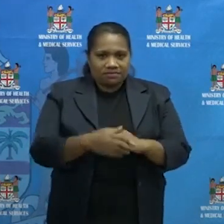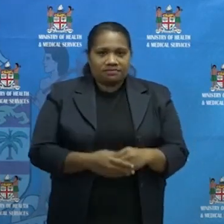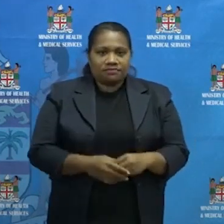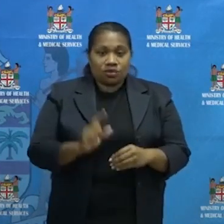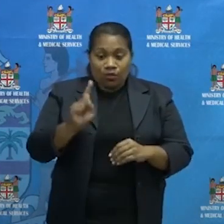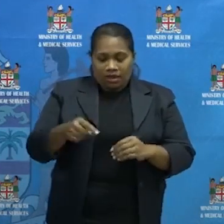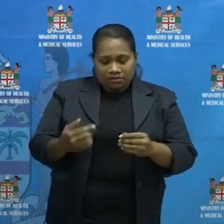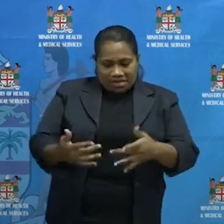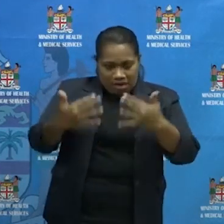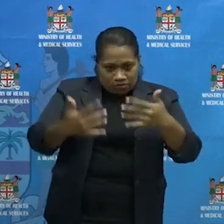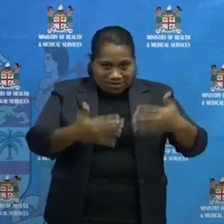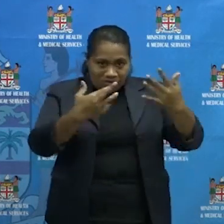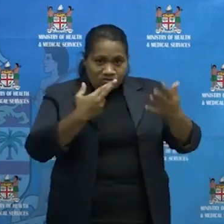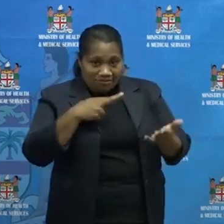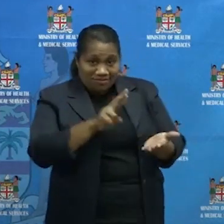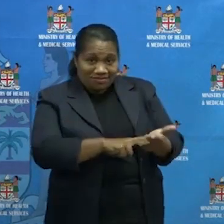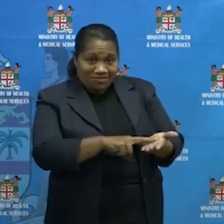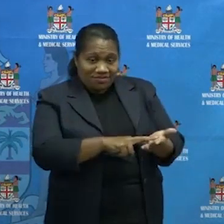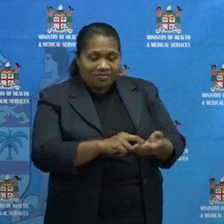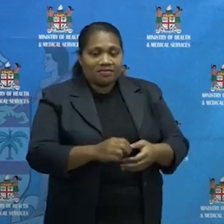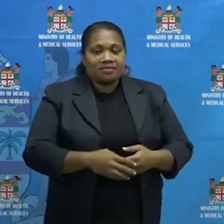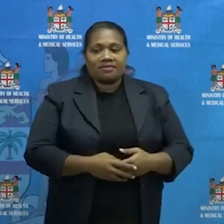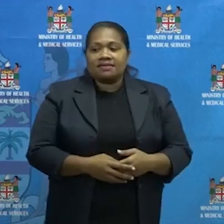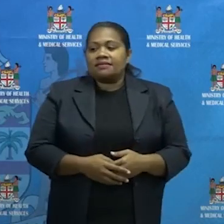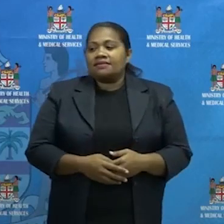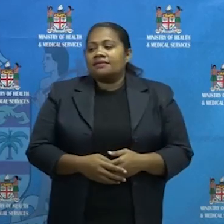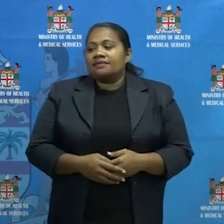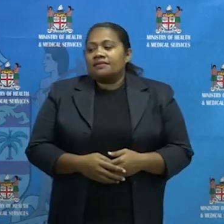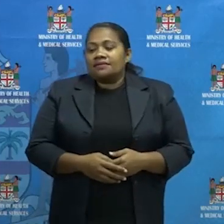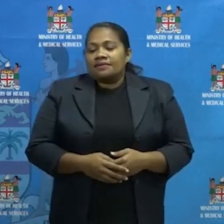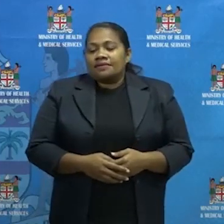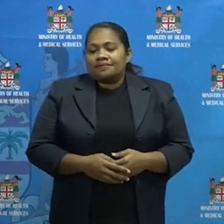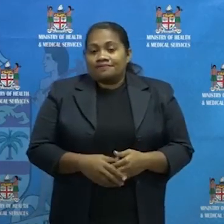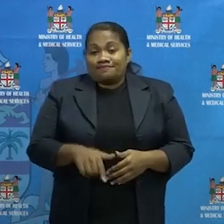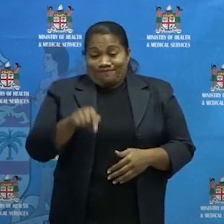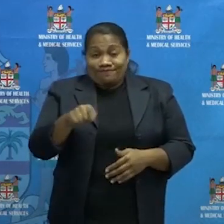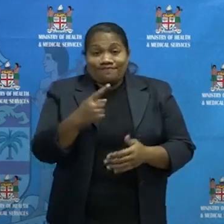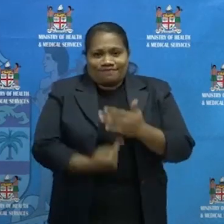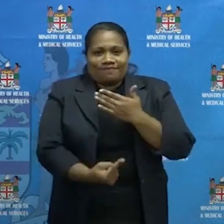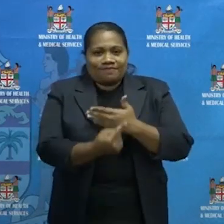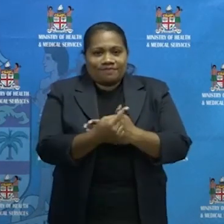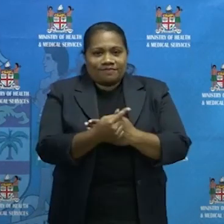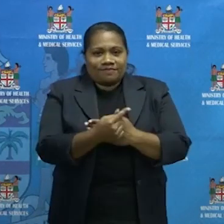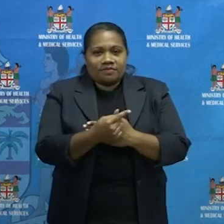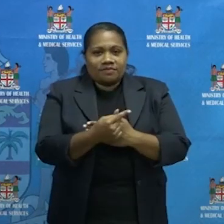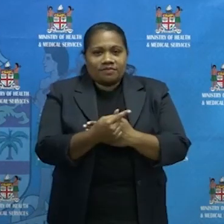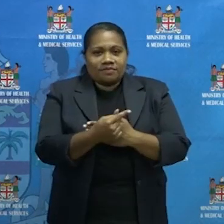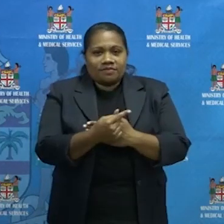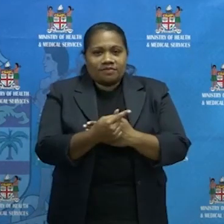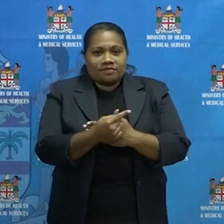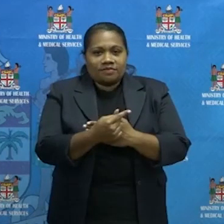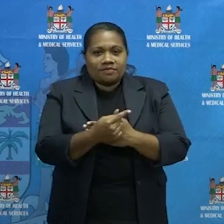counts, which likely far underestimates the actual numbers.